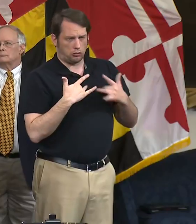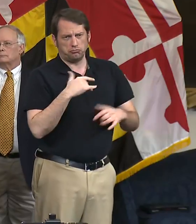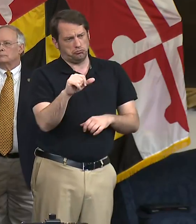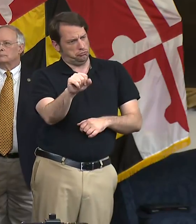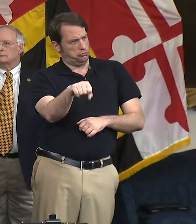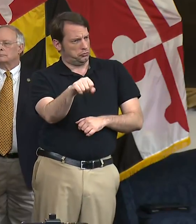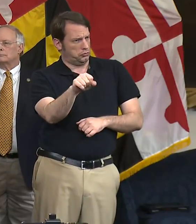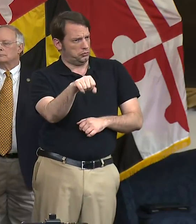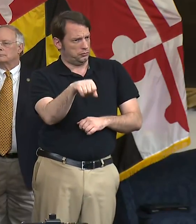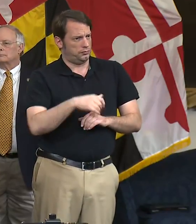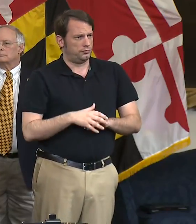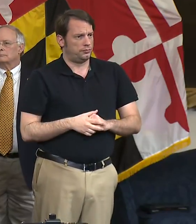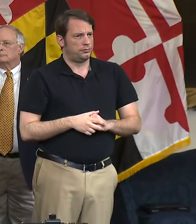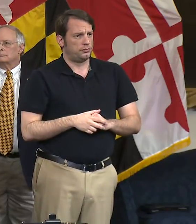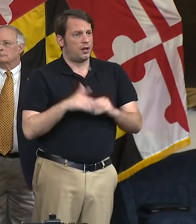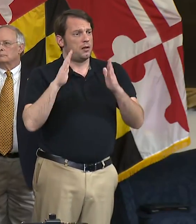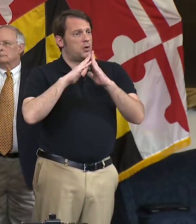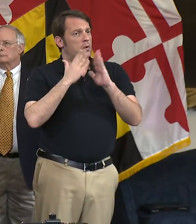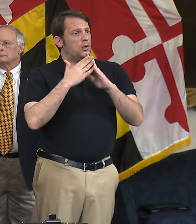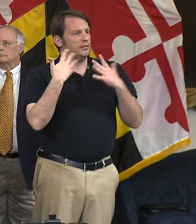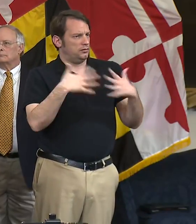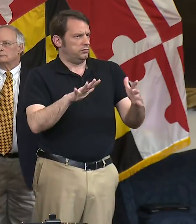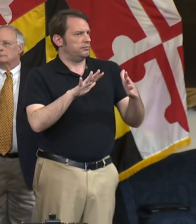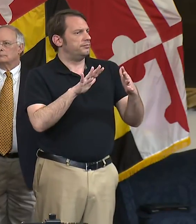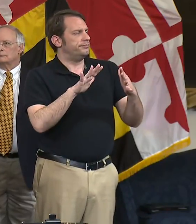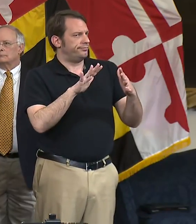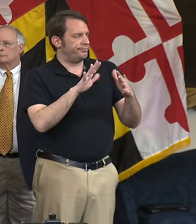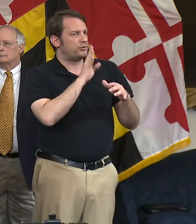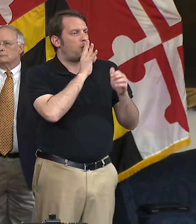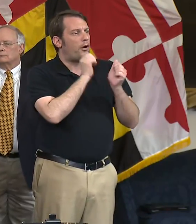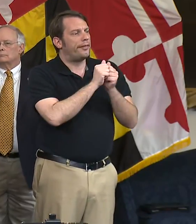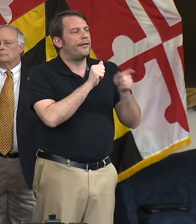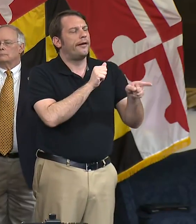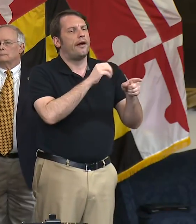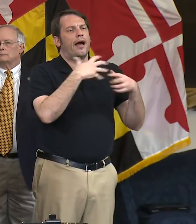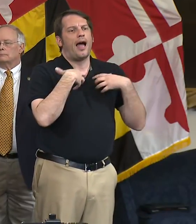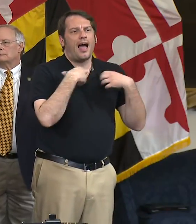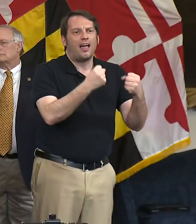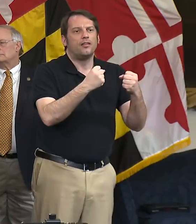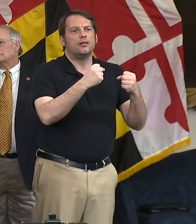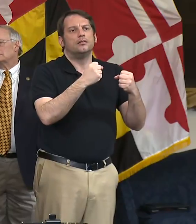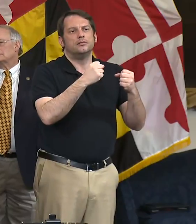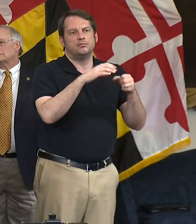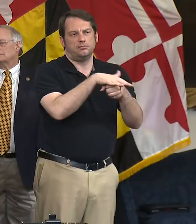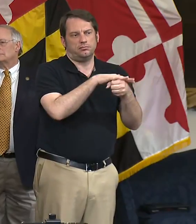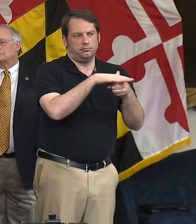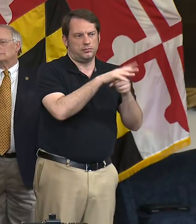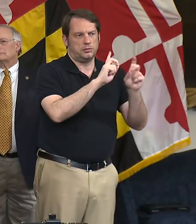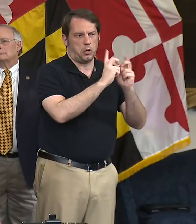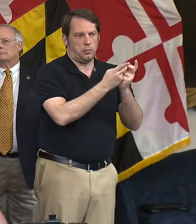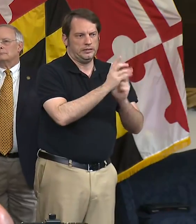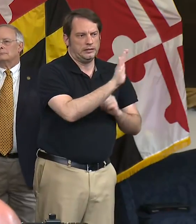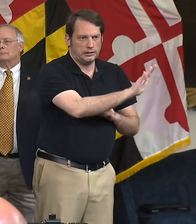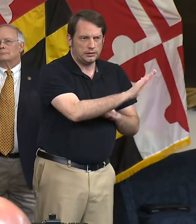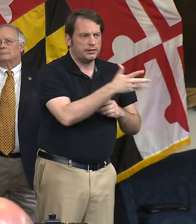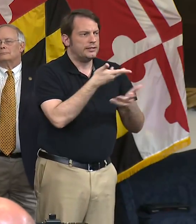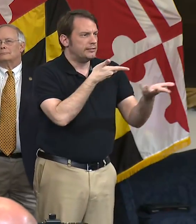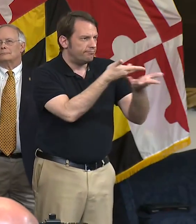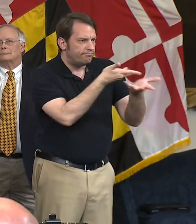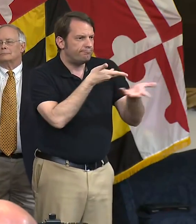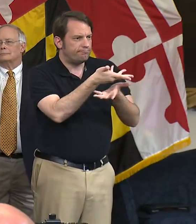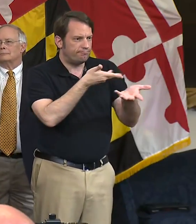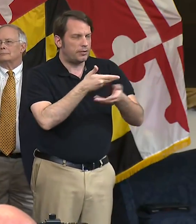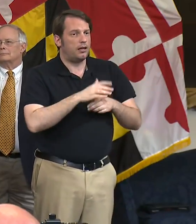department, both the local health department and the state health department, are talking with those folks that have been impacted. But yes, the elderly population are